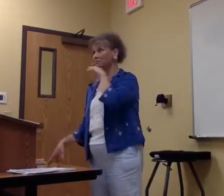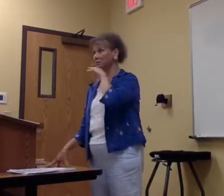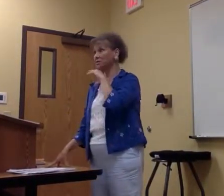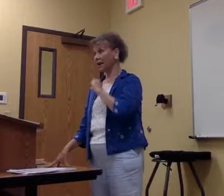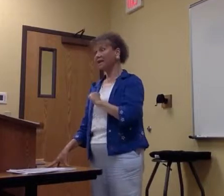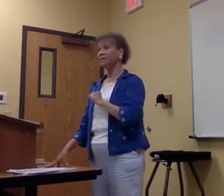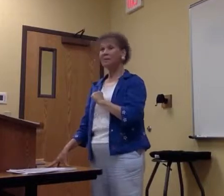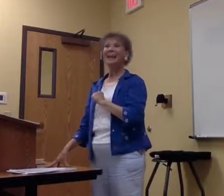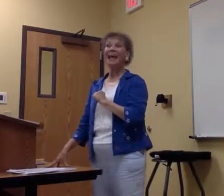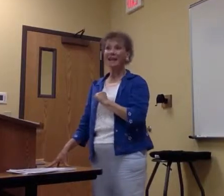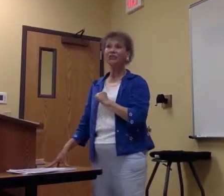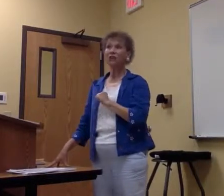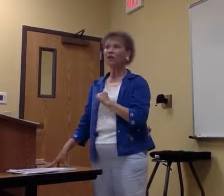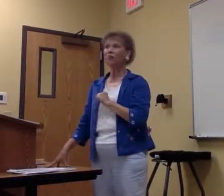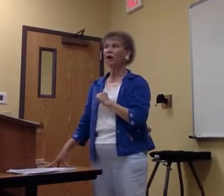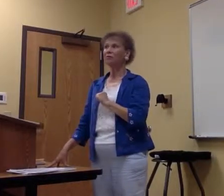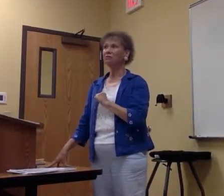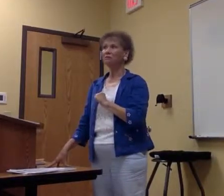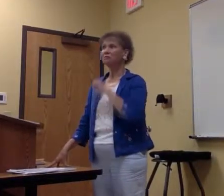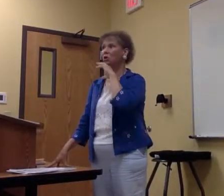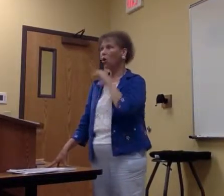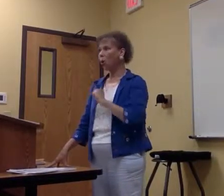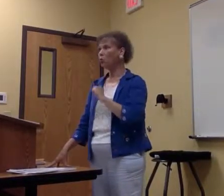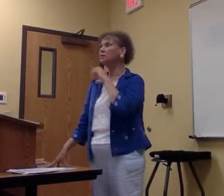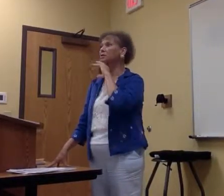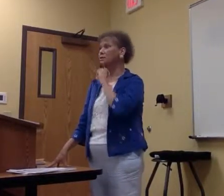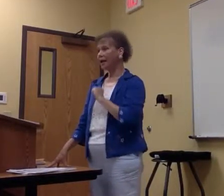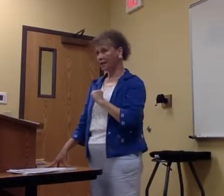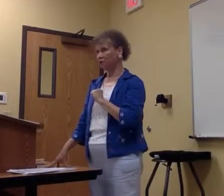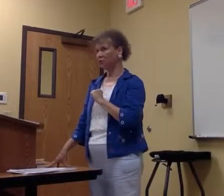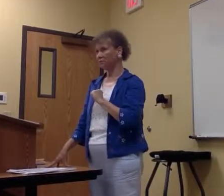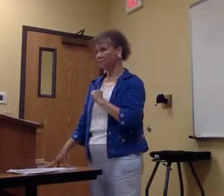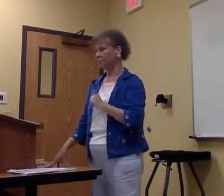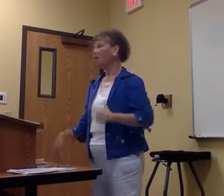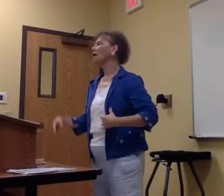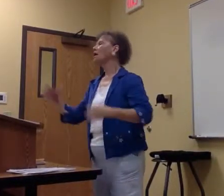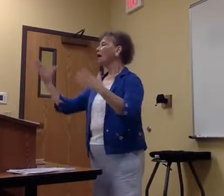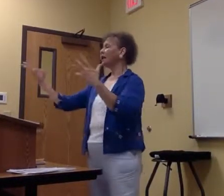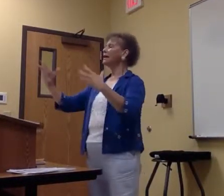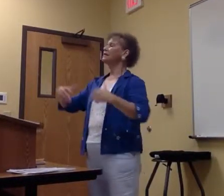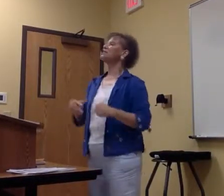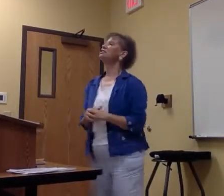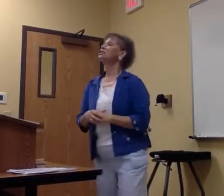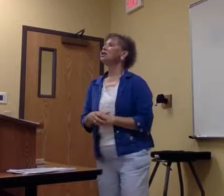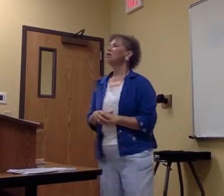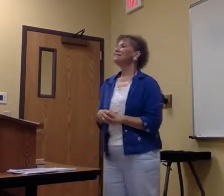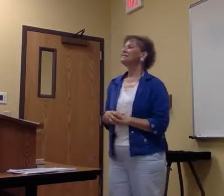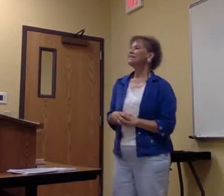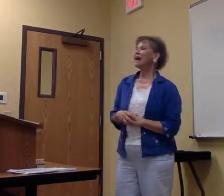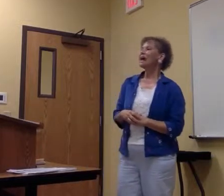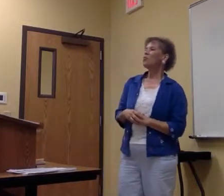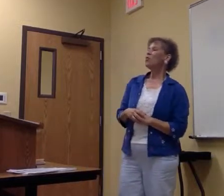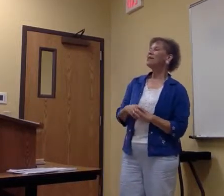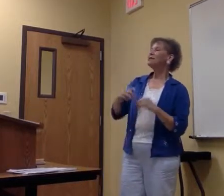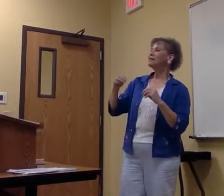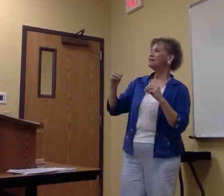well. Old, age. All right. With telling somebody's